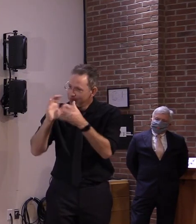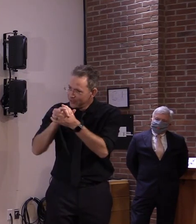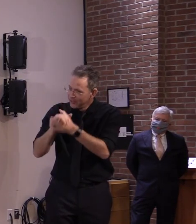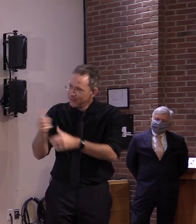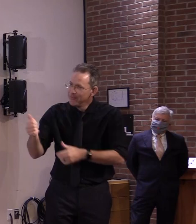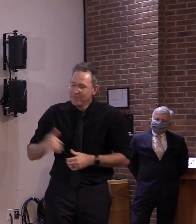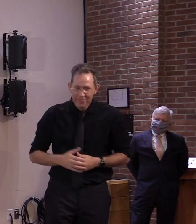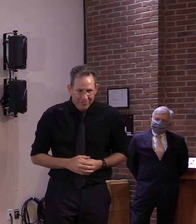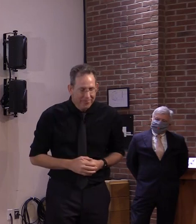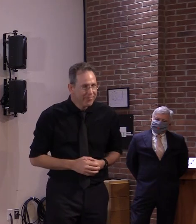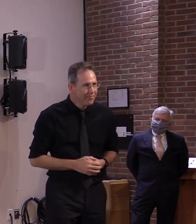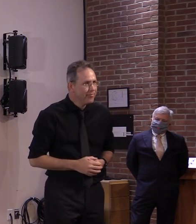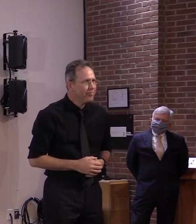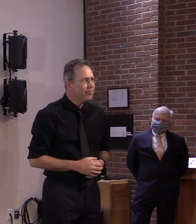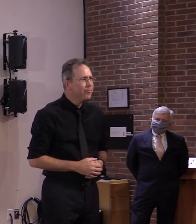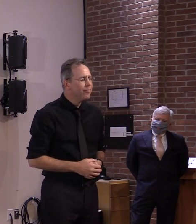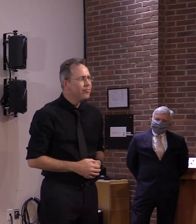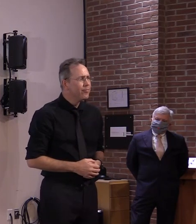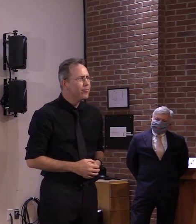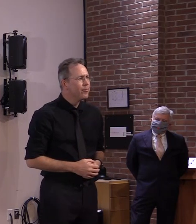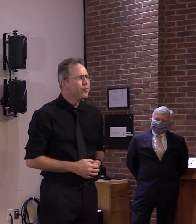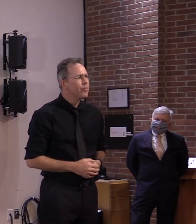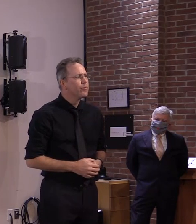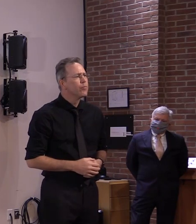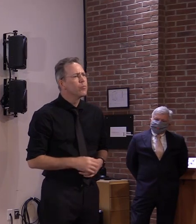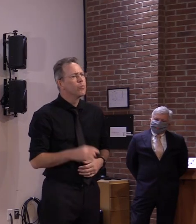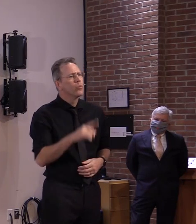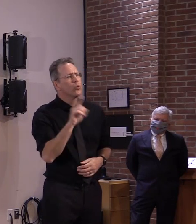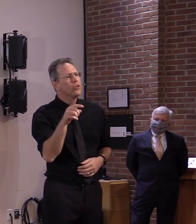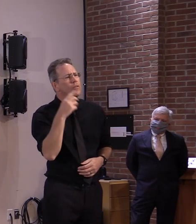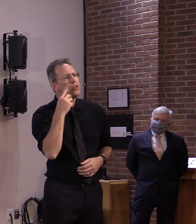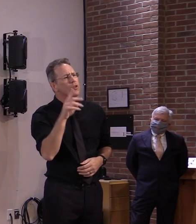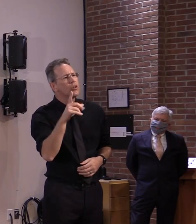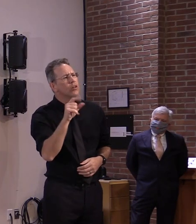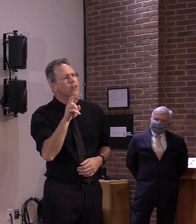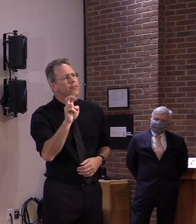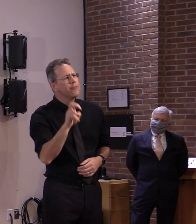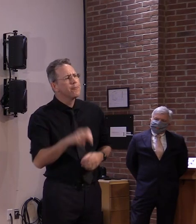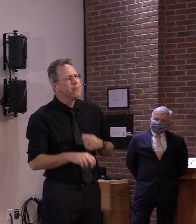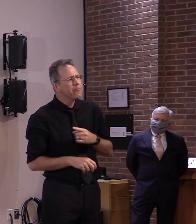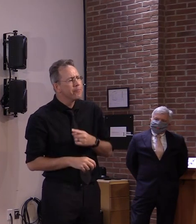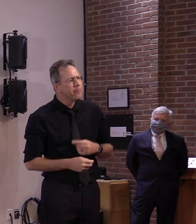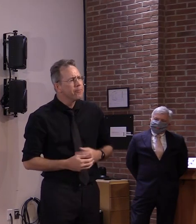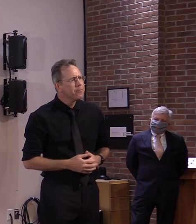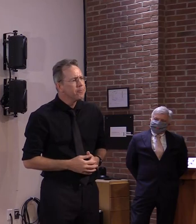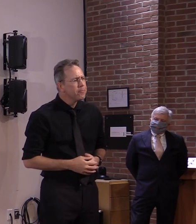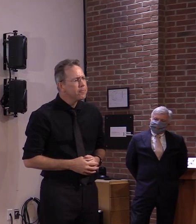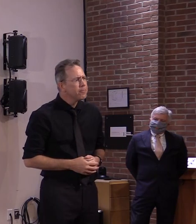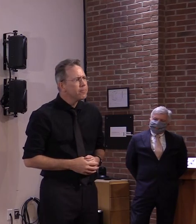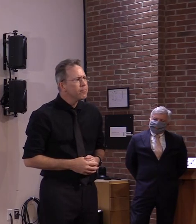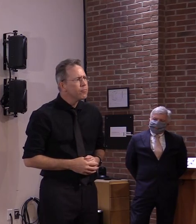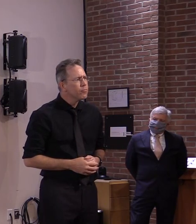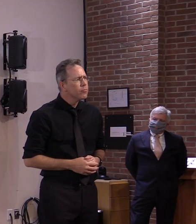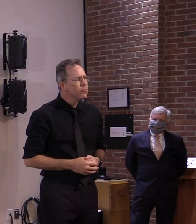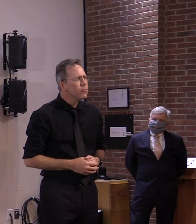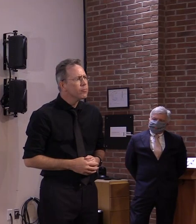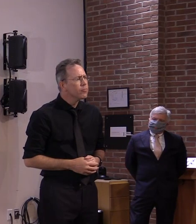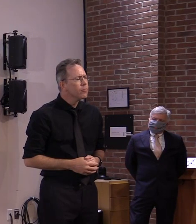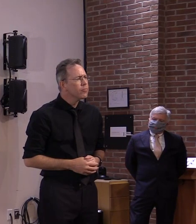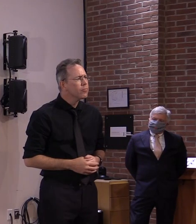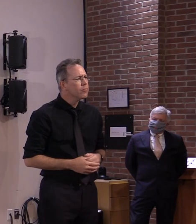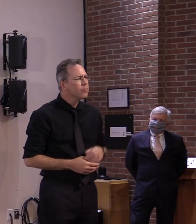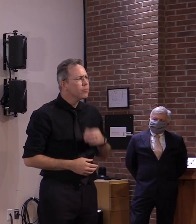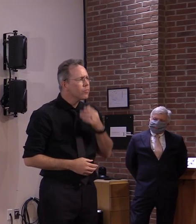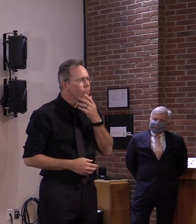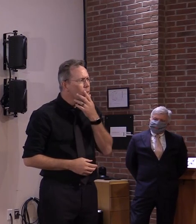Dr. Levine, you often use vague phrases that probably don't mean a lot to most Vermonters. Today